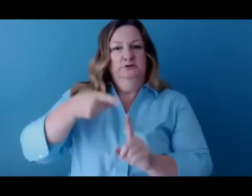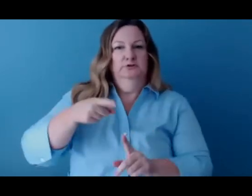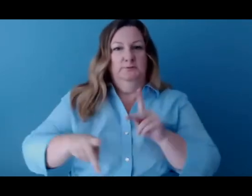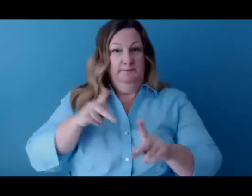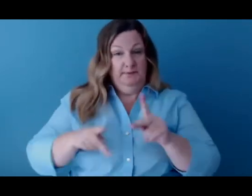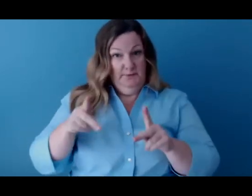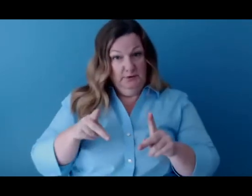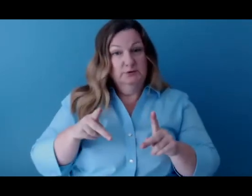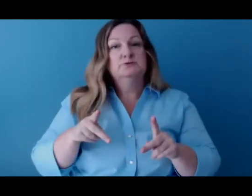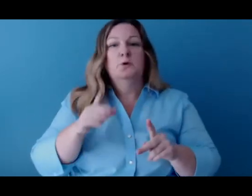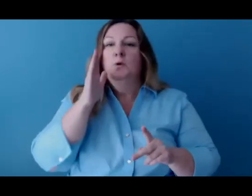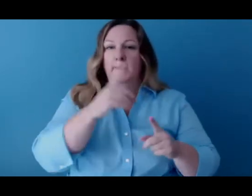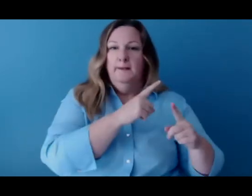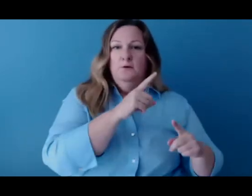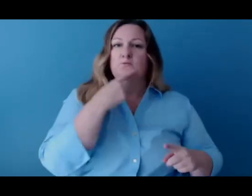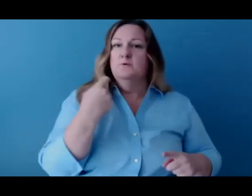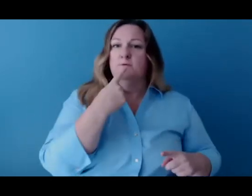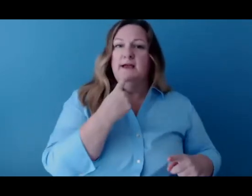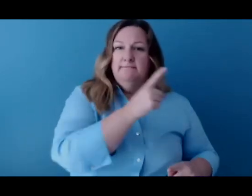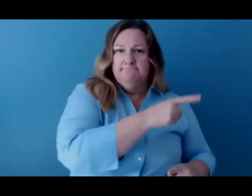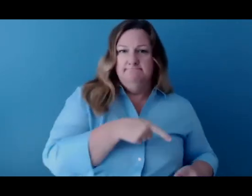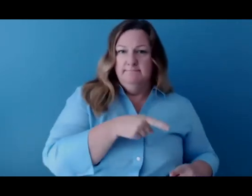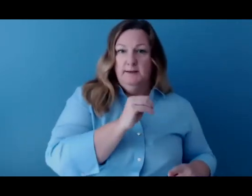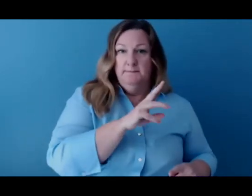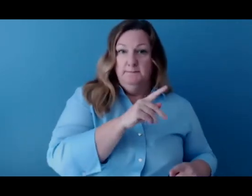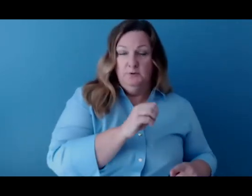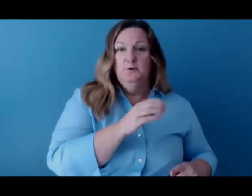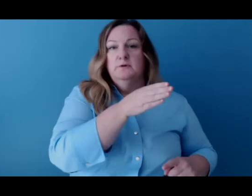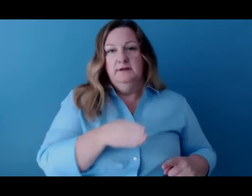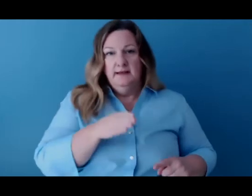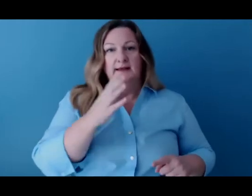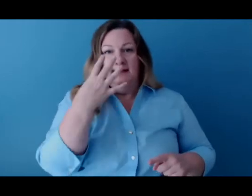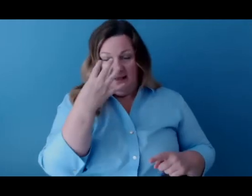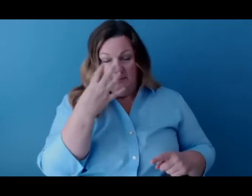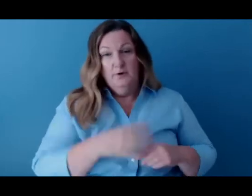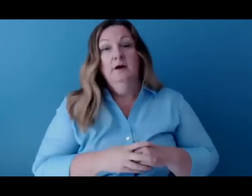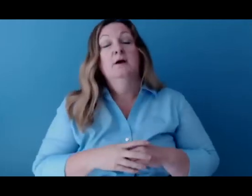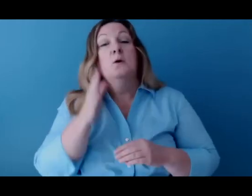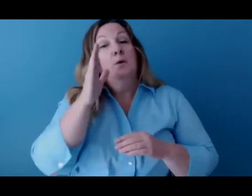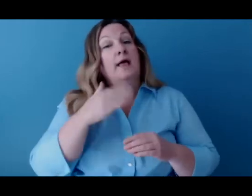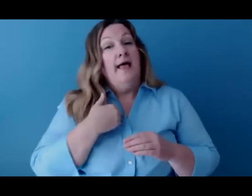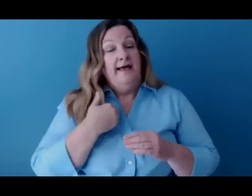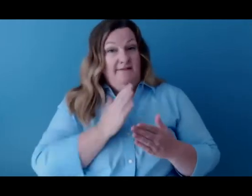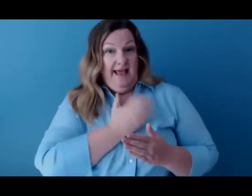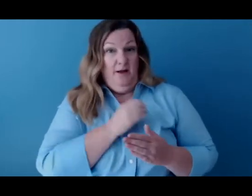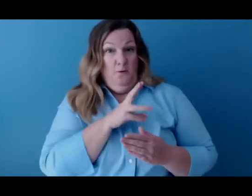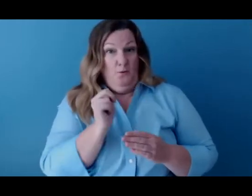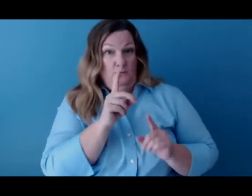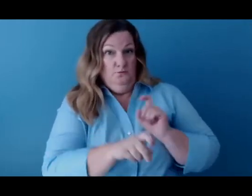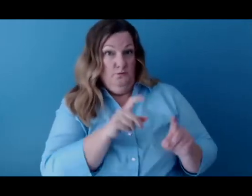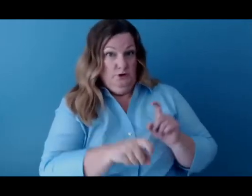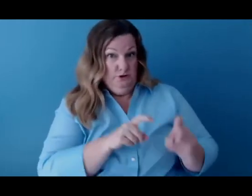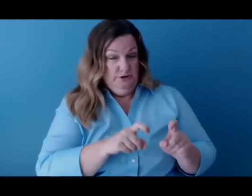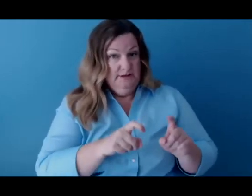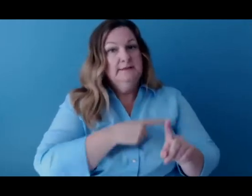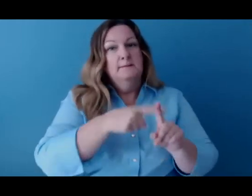time permits, we will have a question and answer session at the end of this. You will notice that the chat will all be directing towards